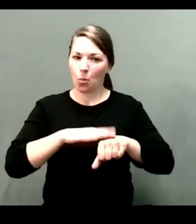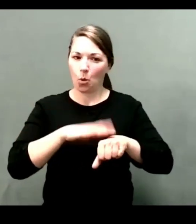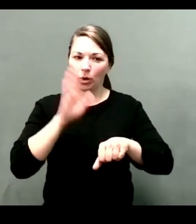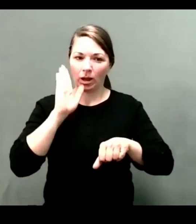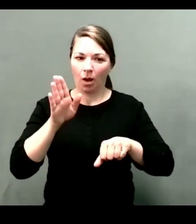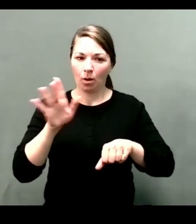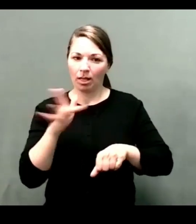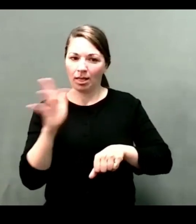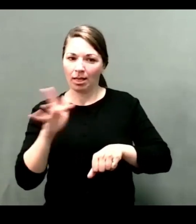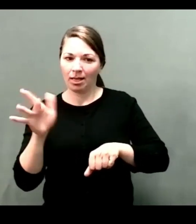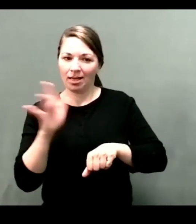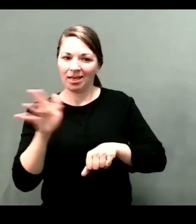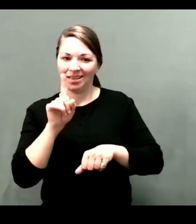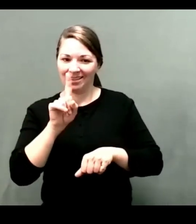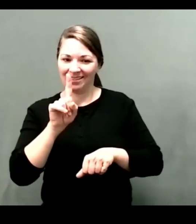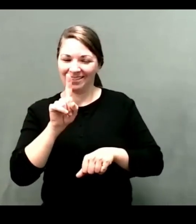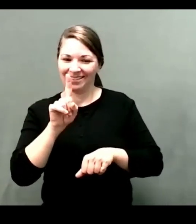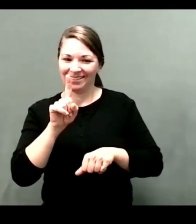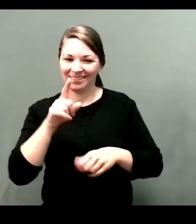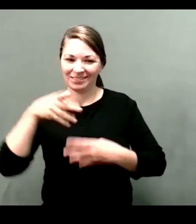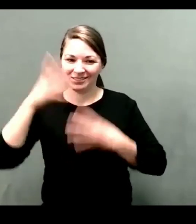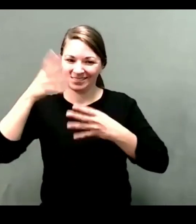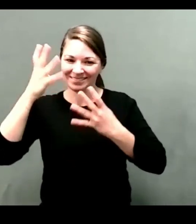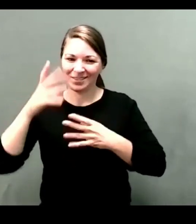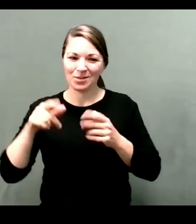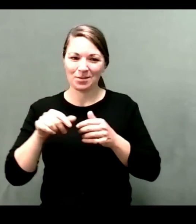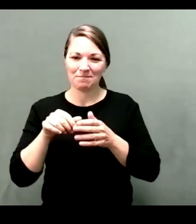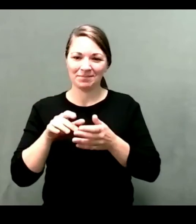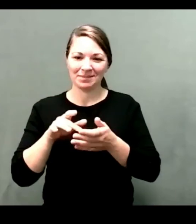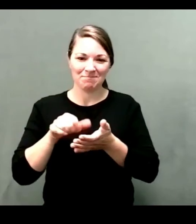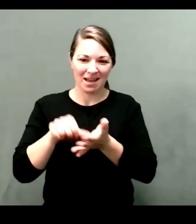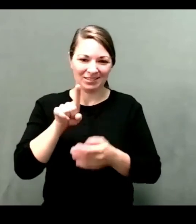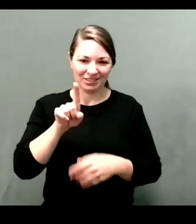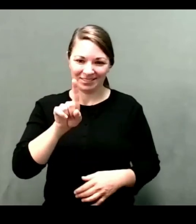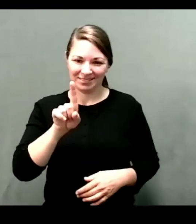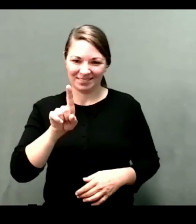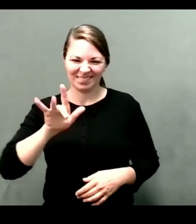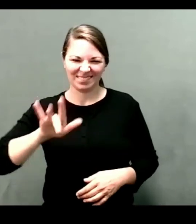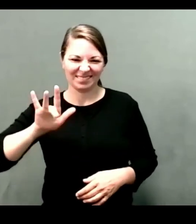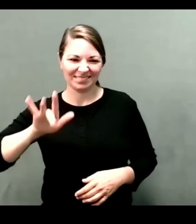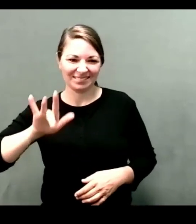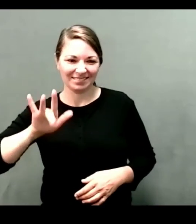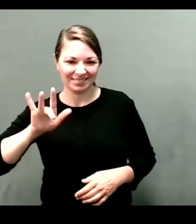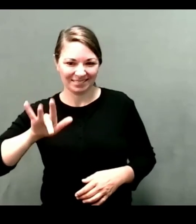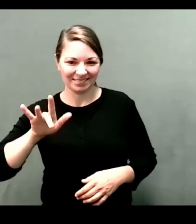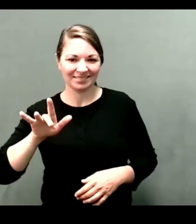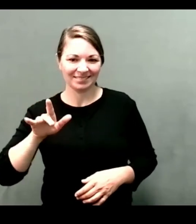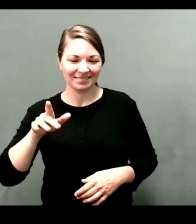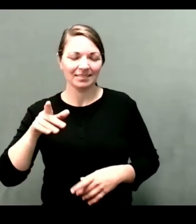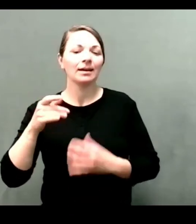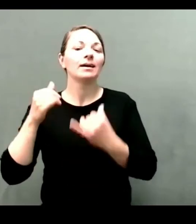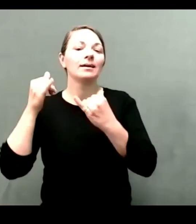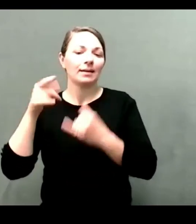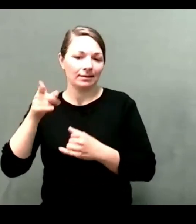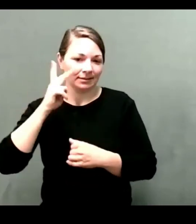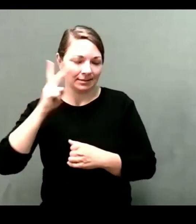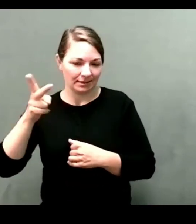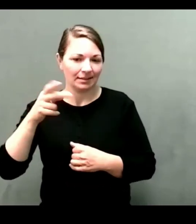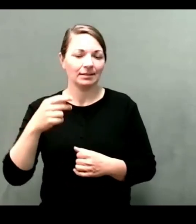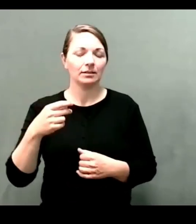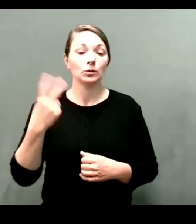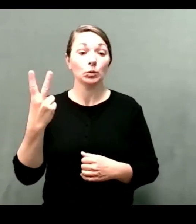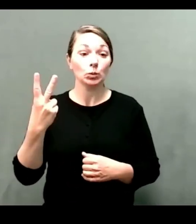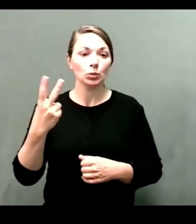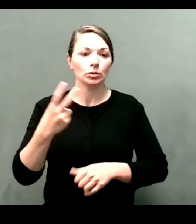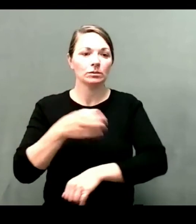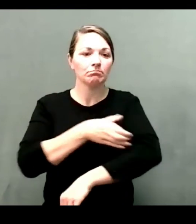for folks. I'm going to scroll for a moment. So if it makes you motion sick, go ahead and look away. But you'll see at the end of this resource that we have included 2 of the power and